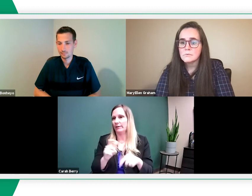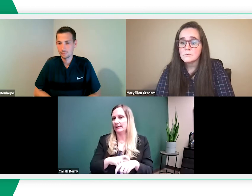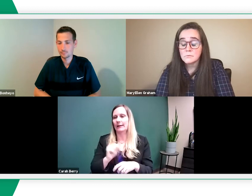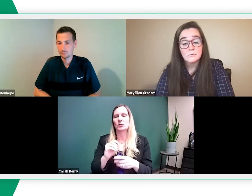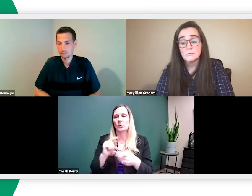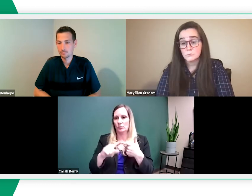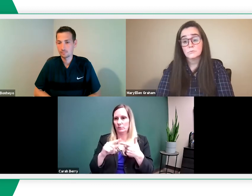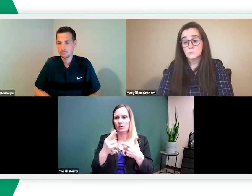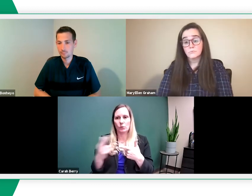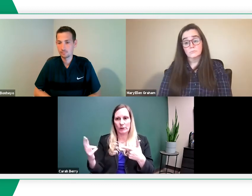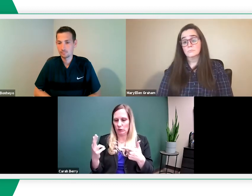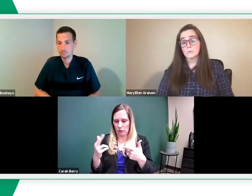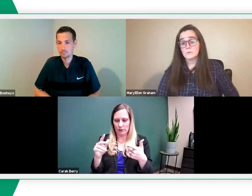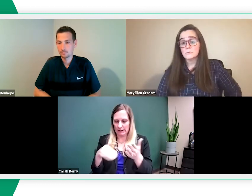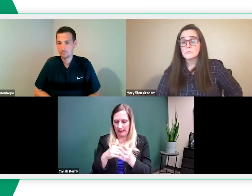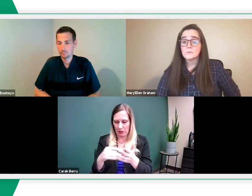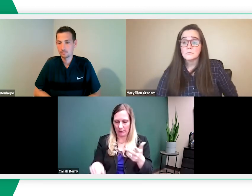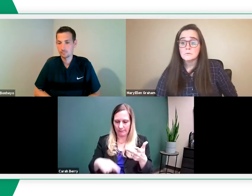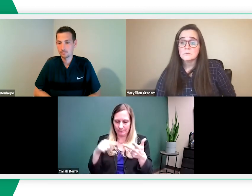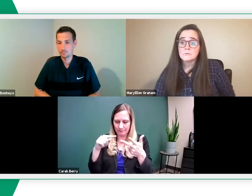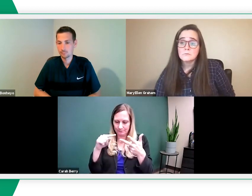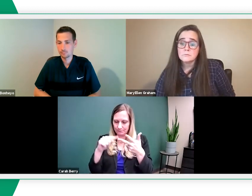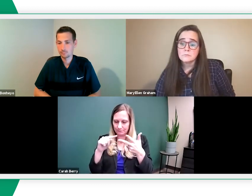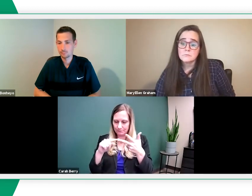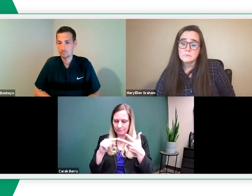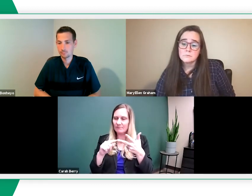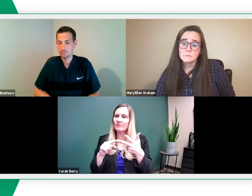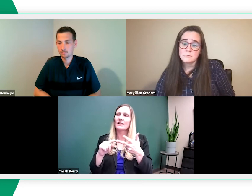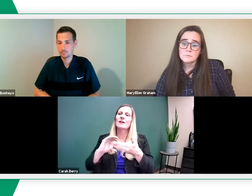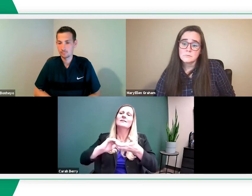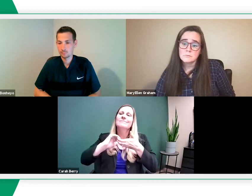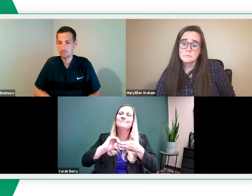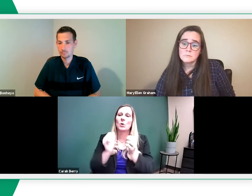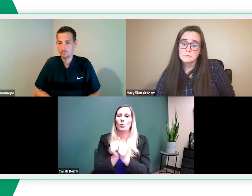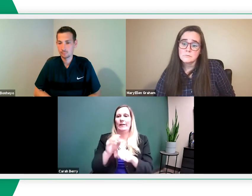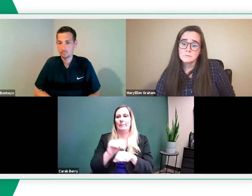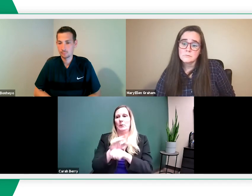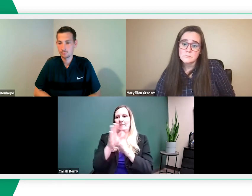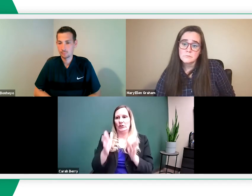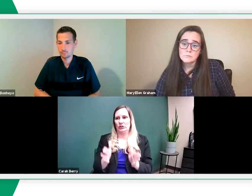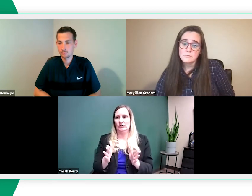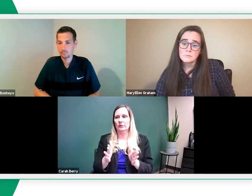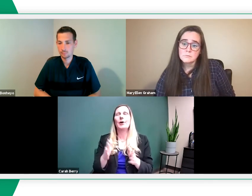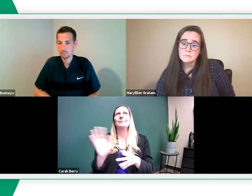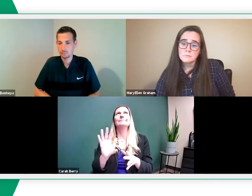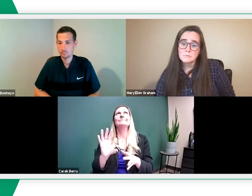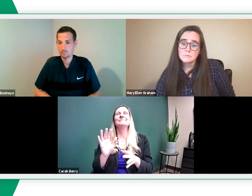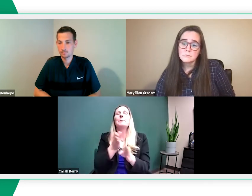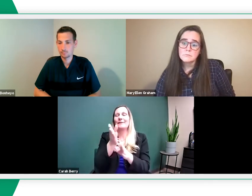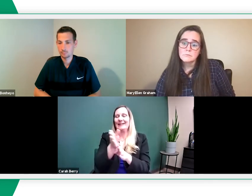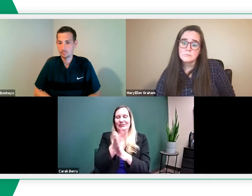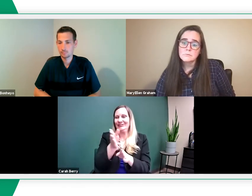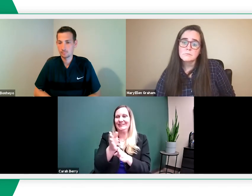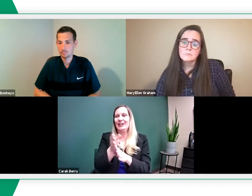understand that the laws change all the time. So that's number two. Have your resource center there. Number three, partner